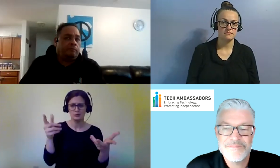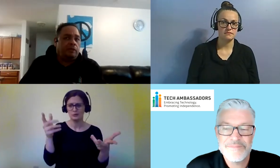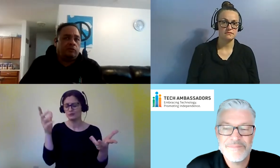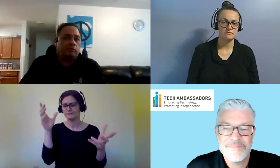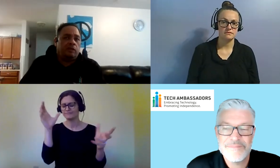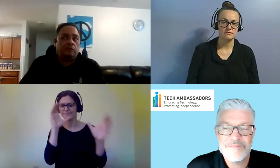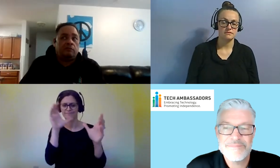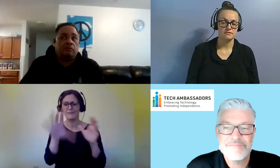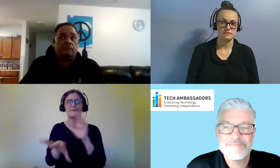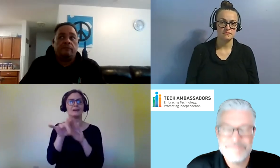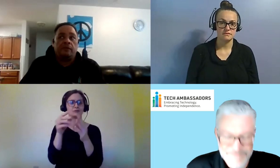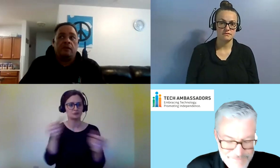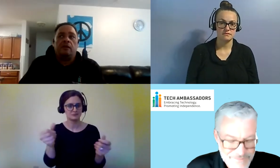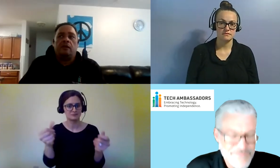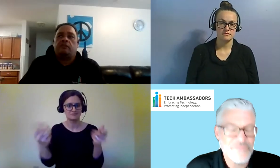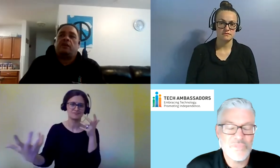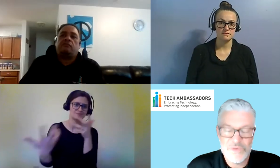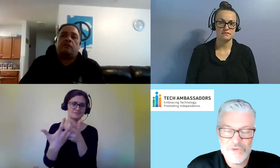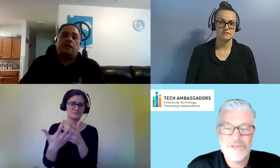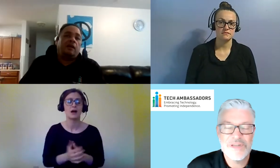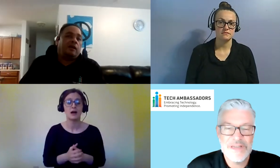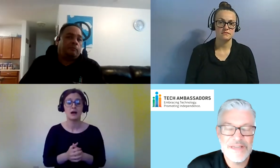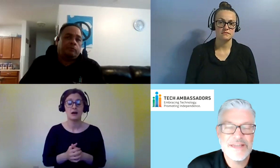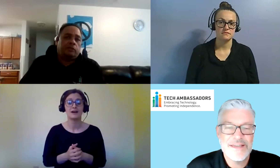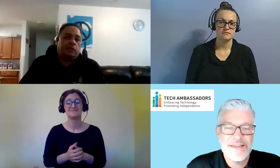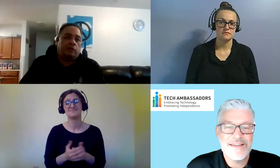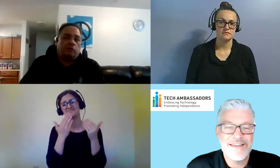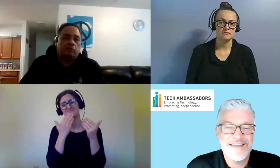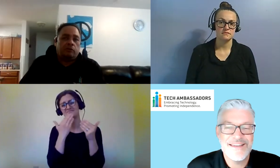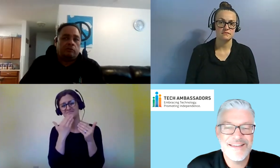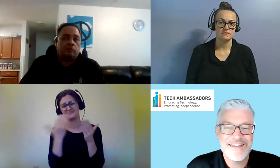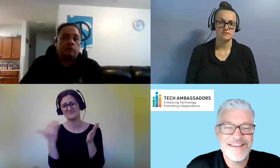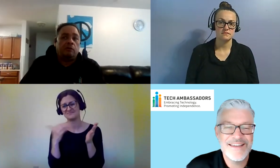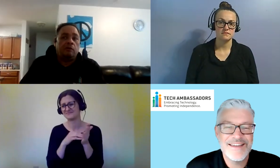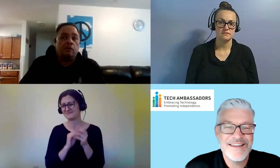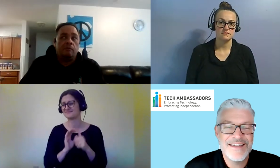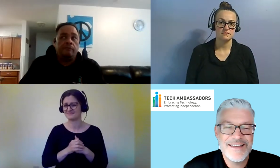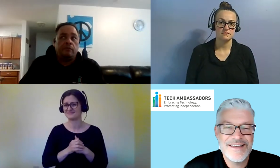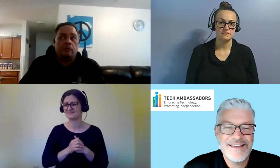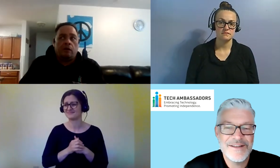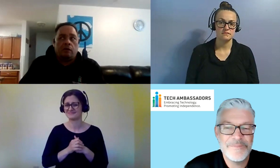that meet your needs. And thanks again. I appreciate all your